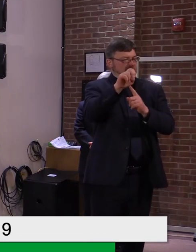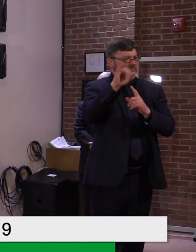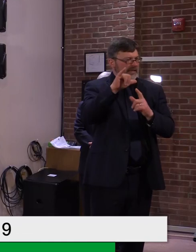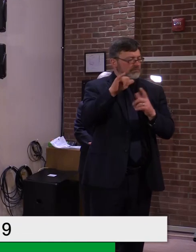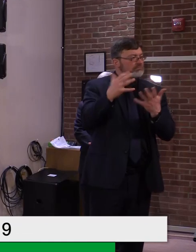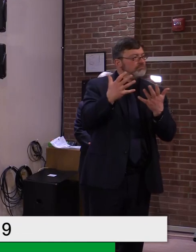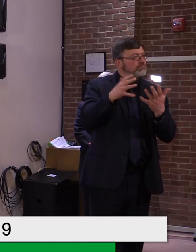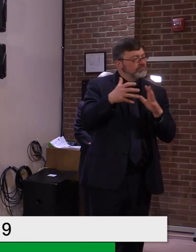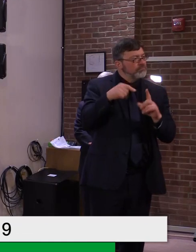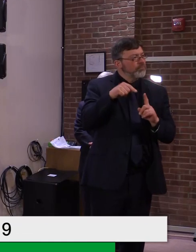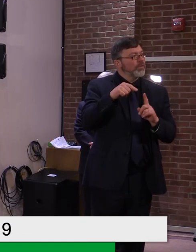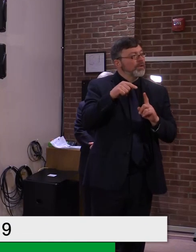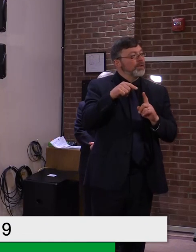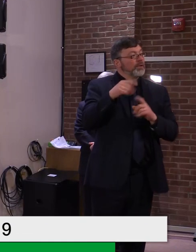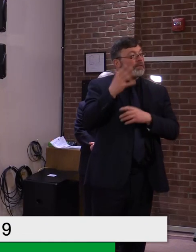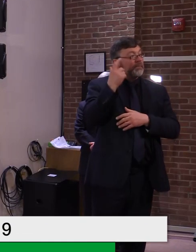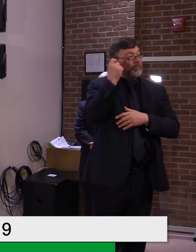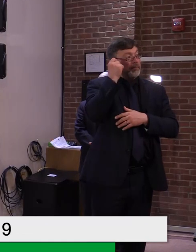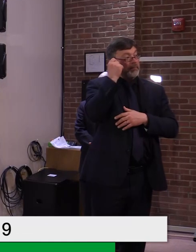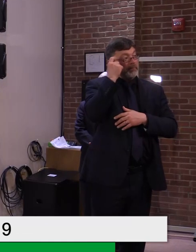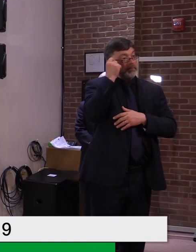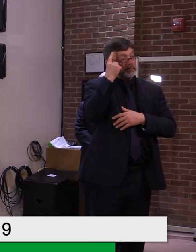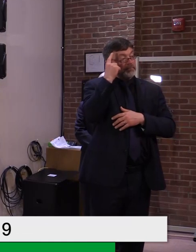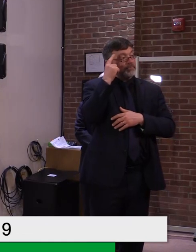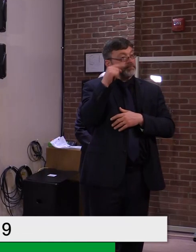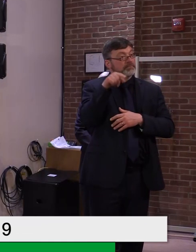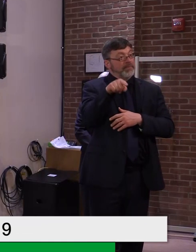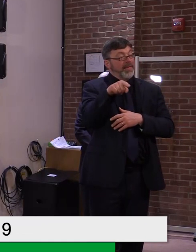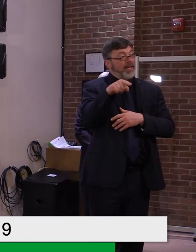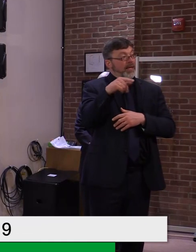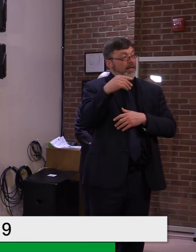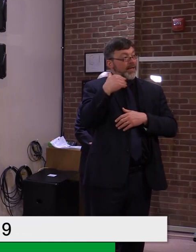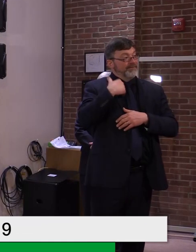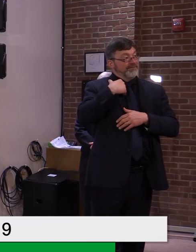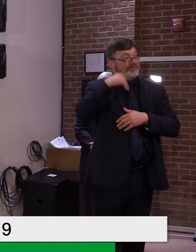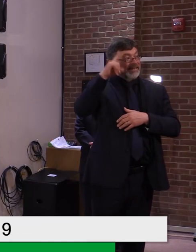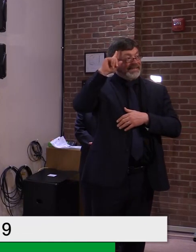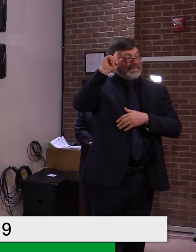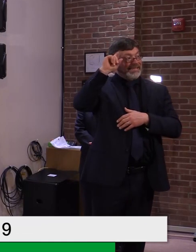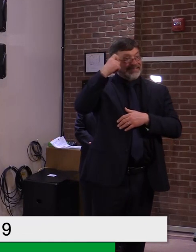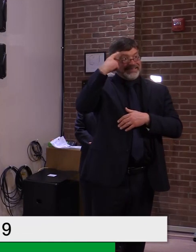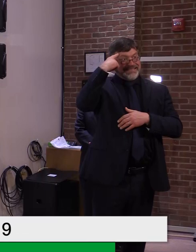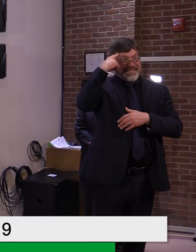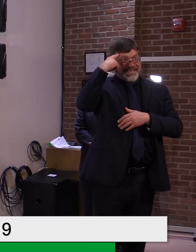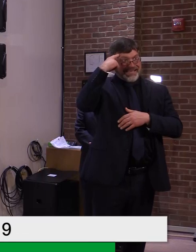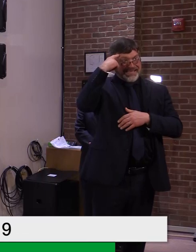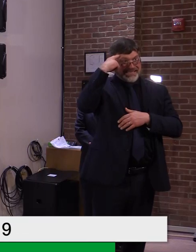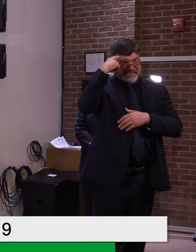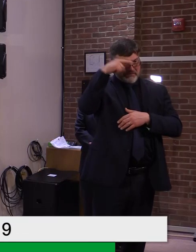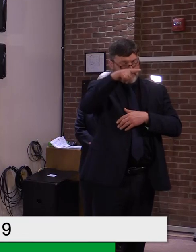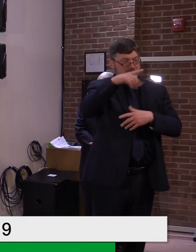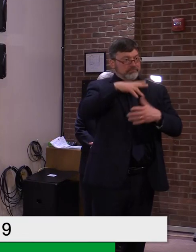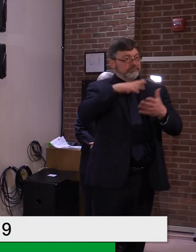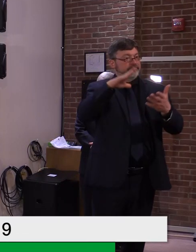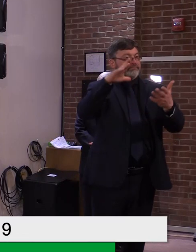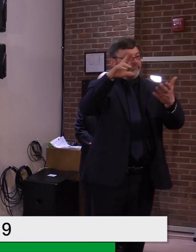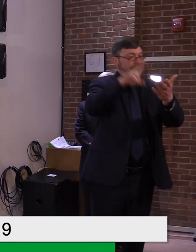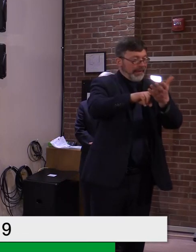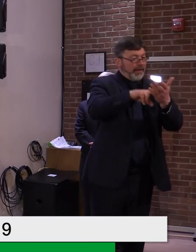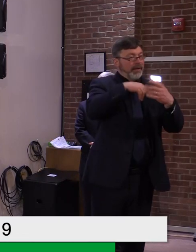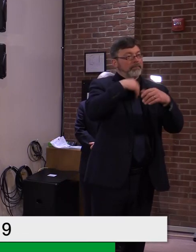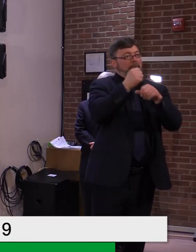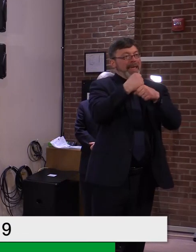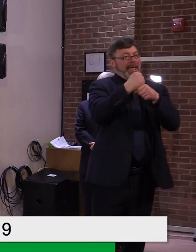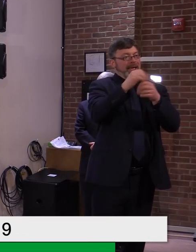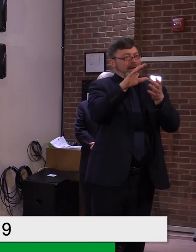reached the age band for which vaccinations are available. But when they do reach that age band a few days, a few weeks later, whatever, they attempt to